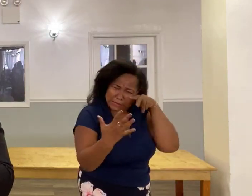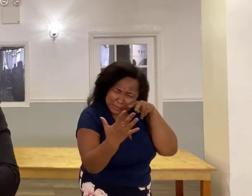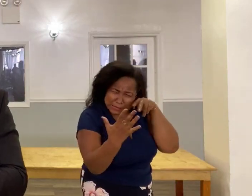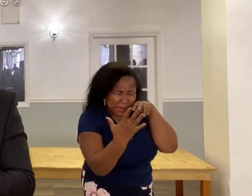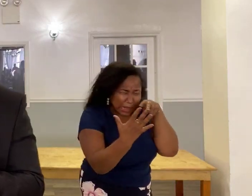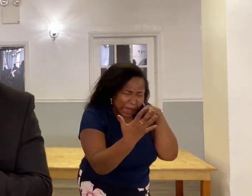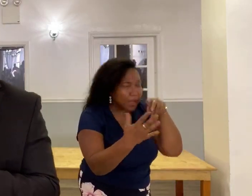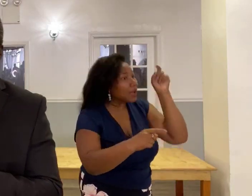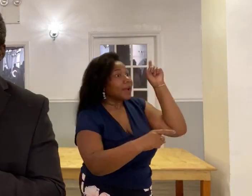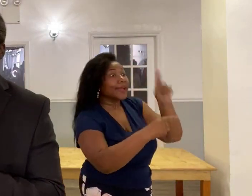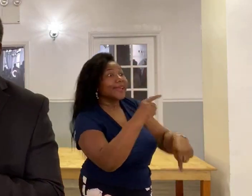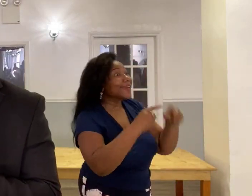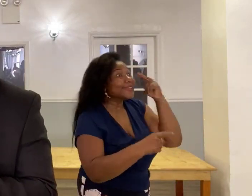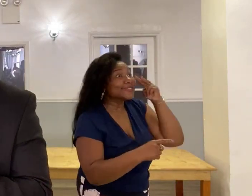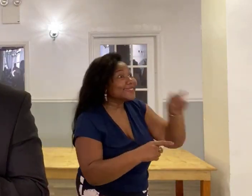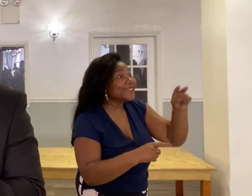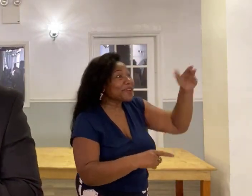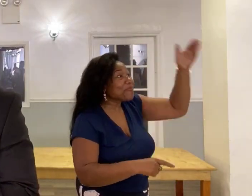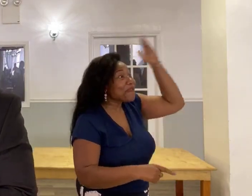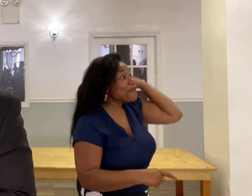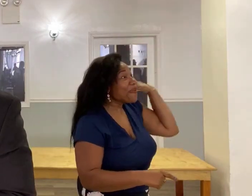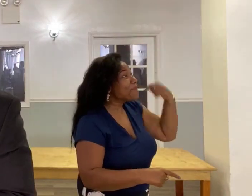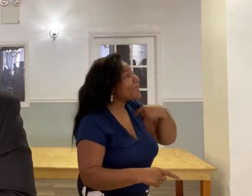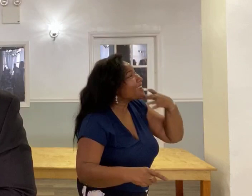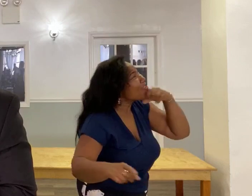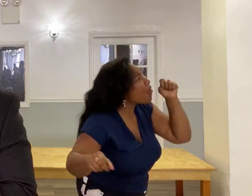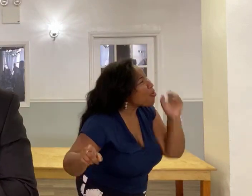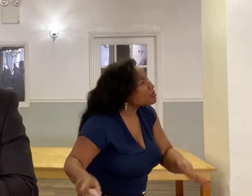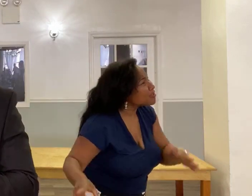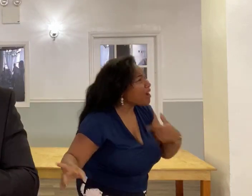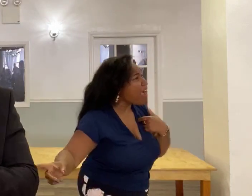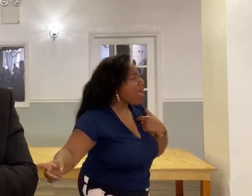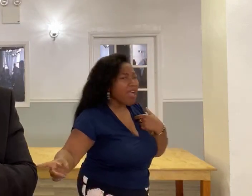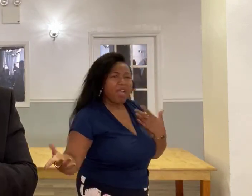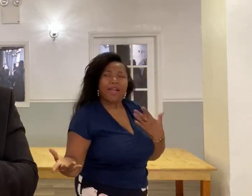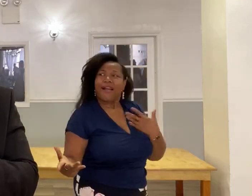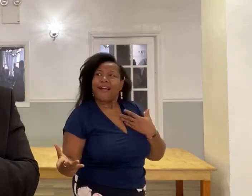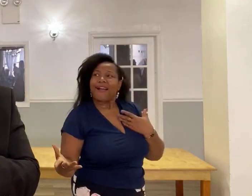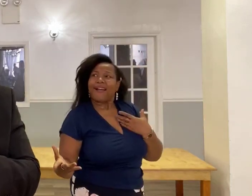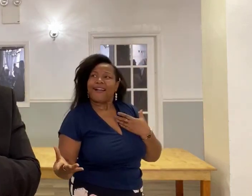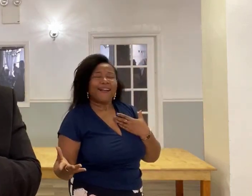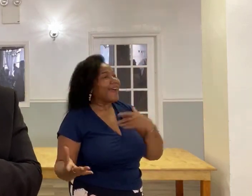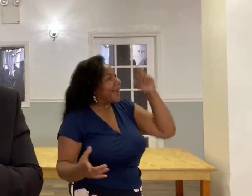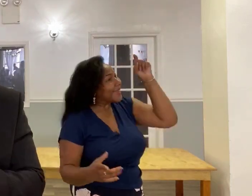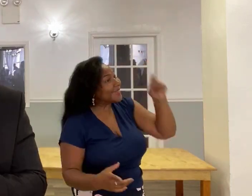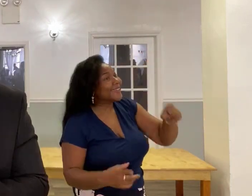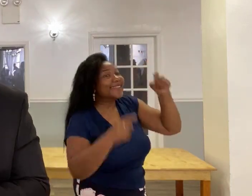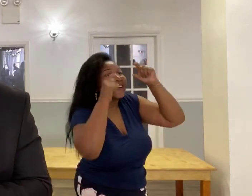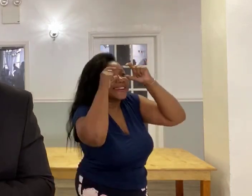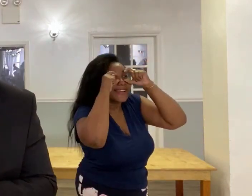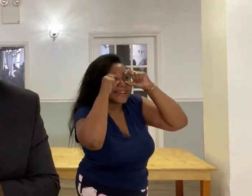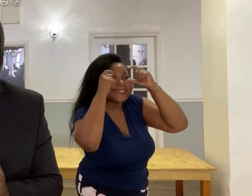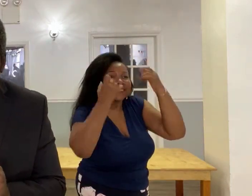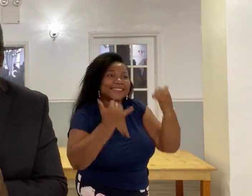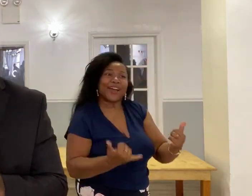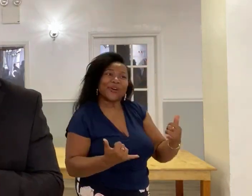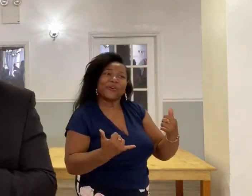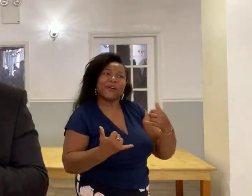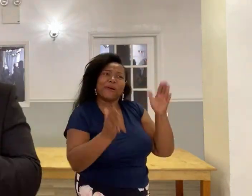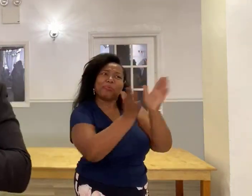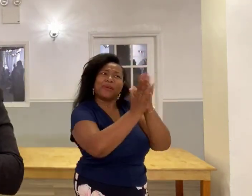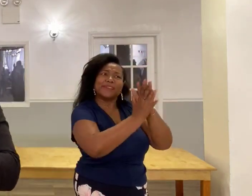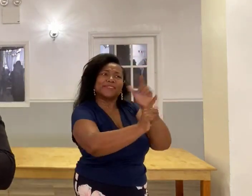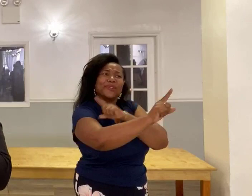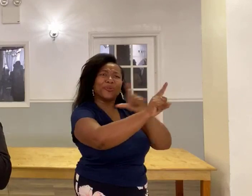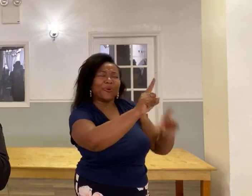see like before. Can you imagine? One Sunday, I'm just going to show up. You're going to see. Amen. Praise the